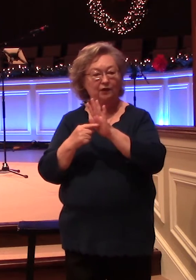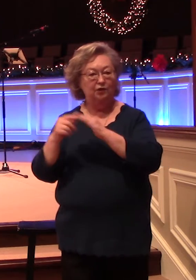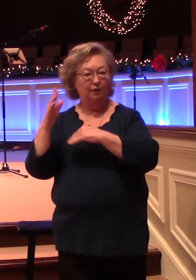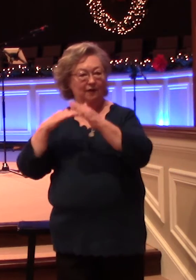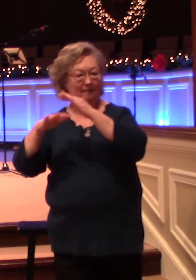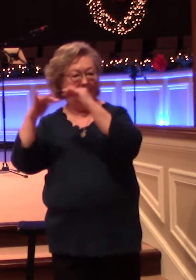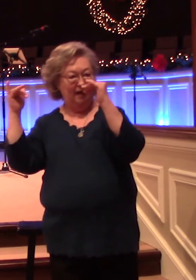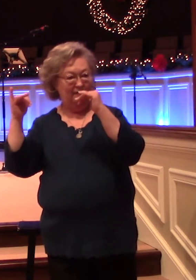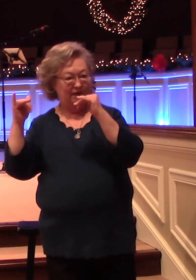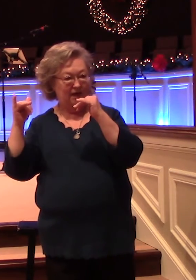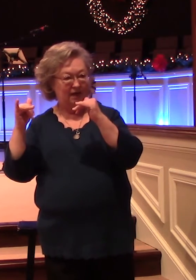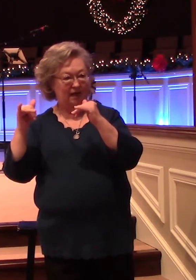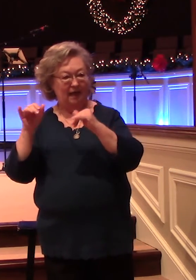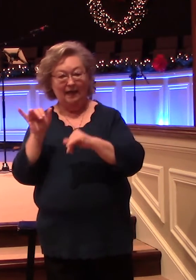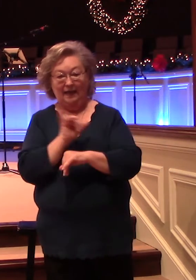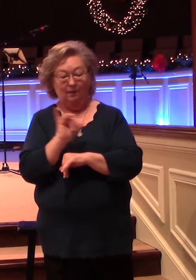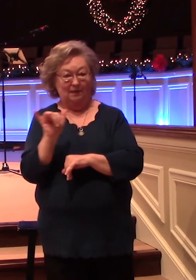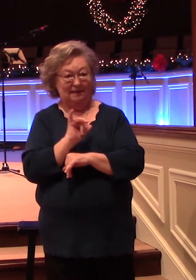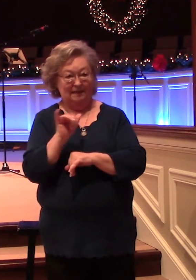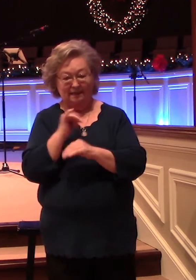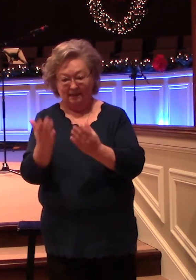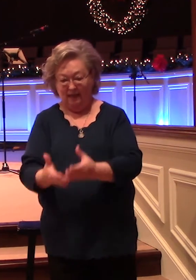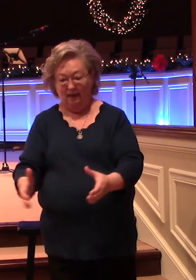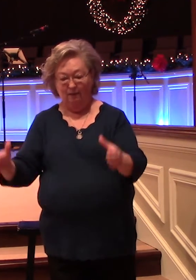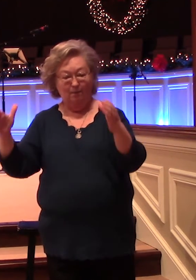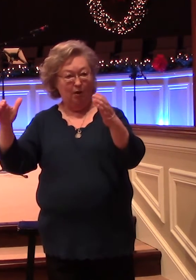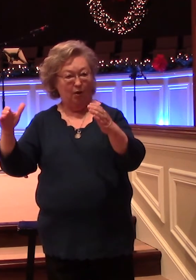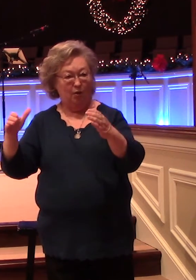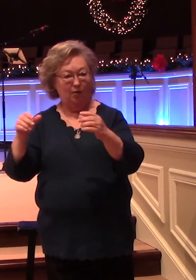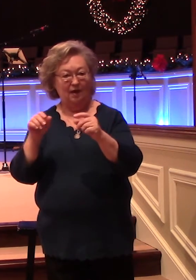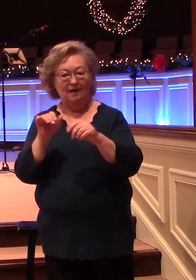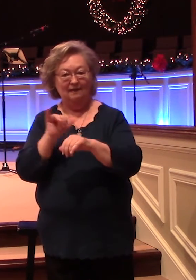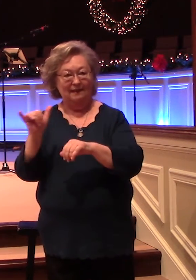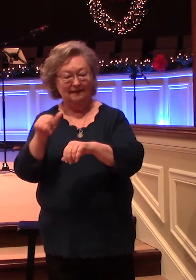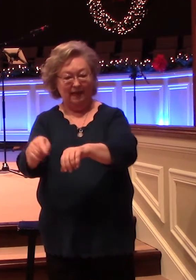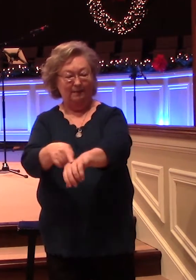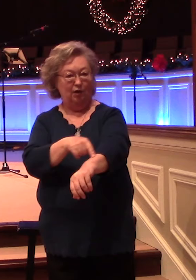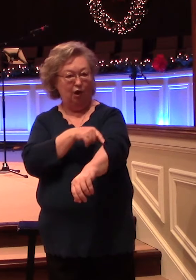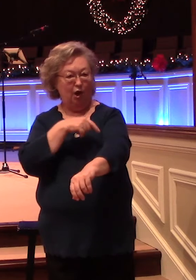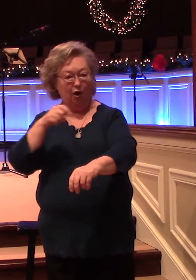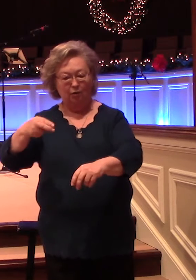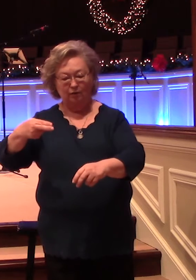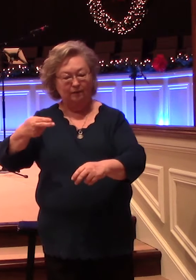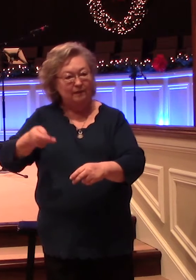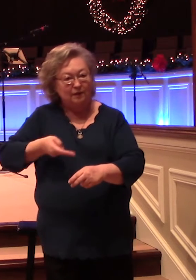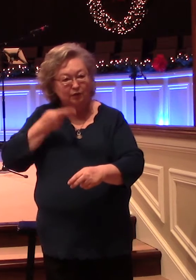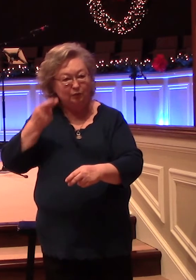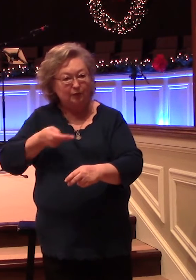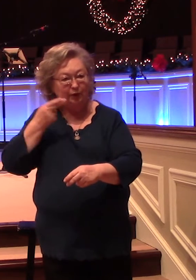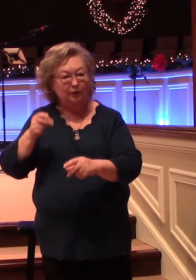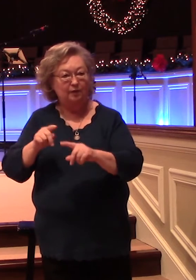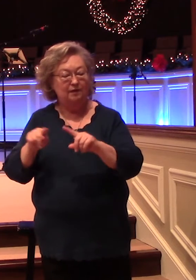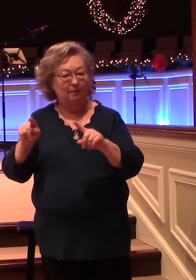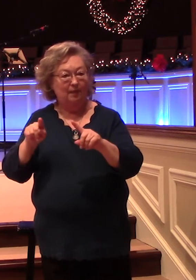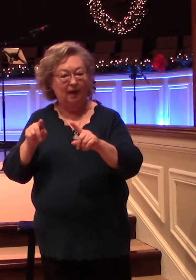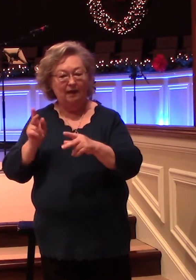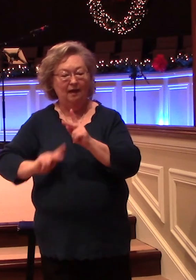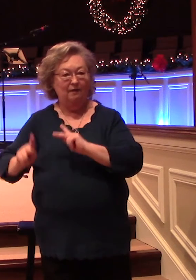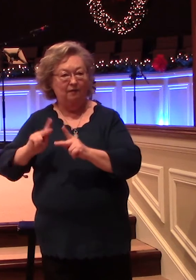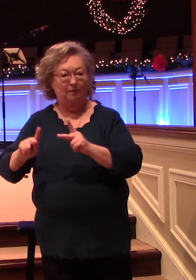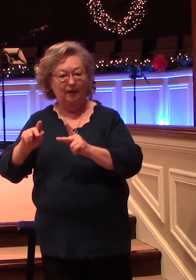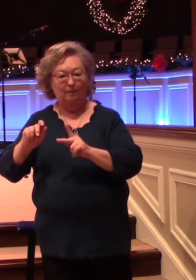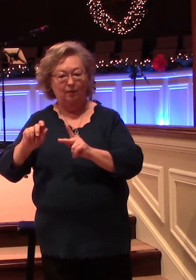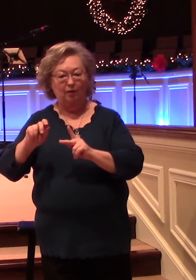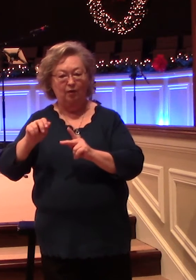when everybody is putting the needs of others ahead of their own, everybody gets what they want. And all of the kingdom of